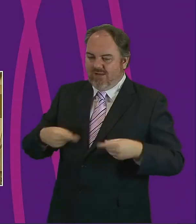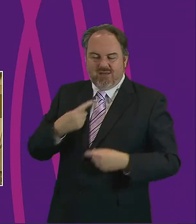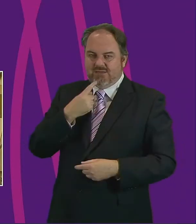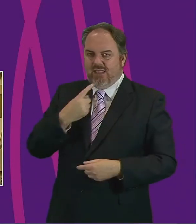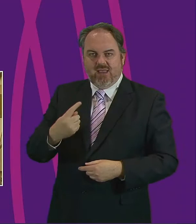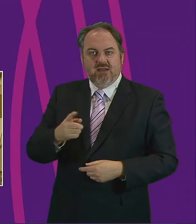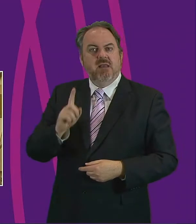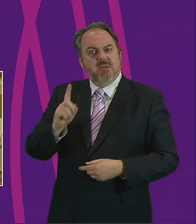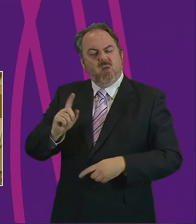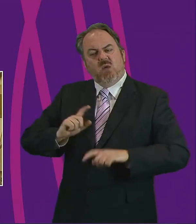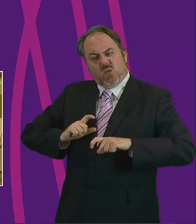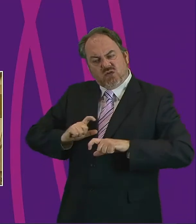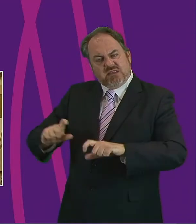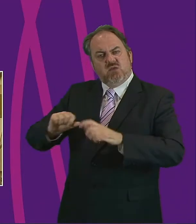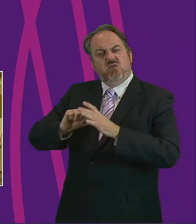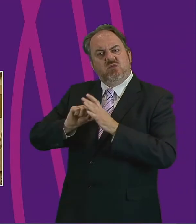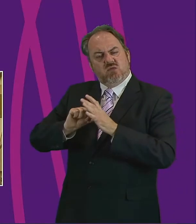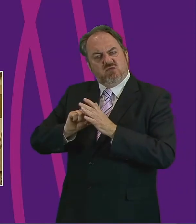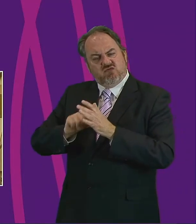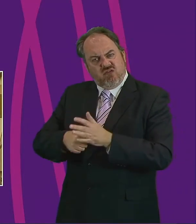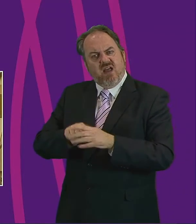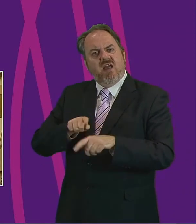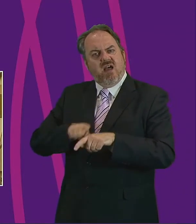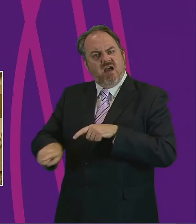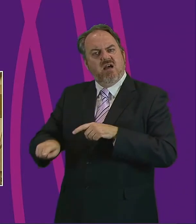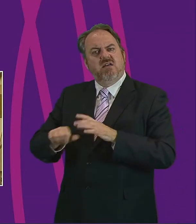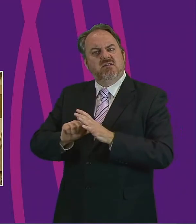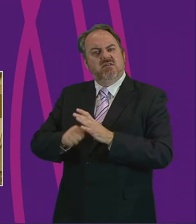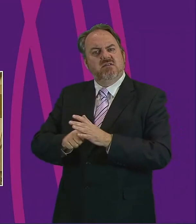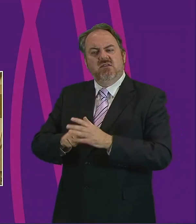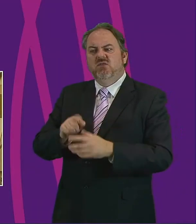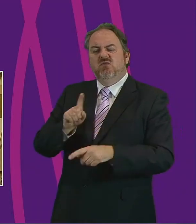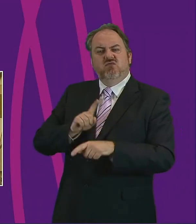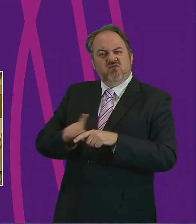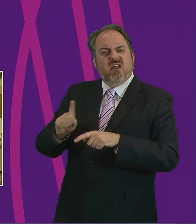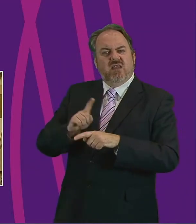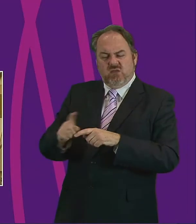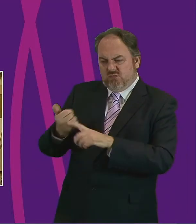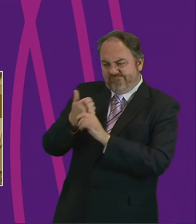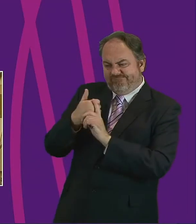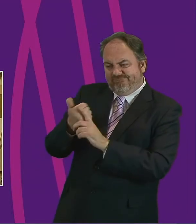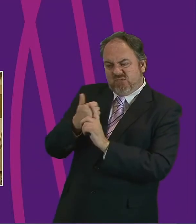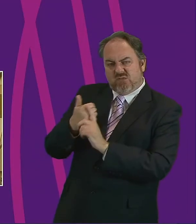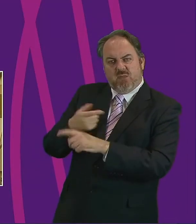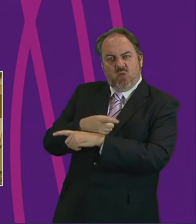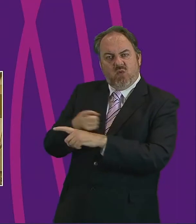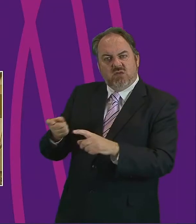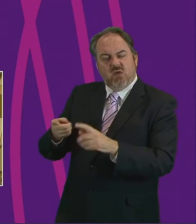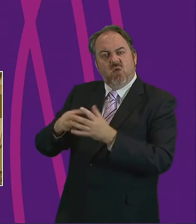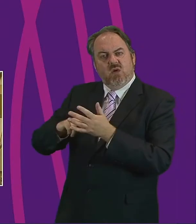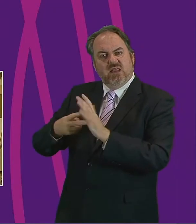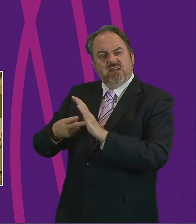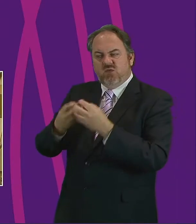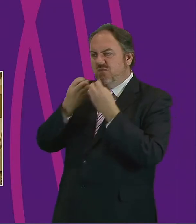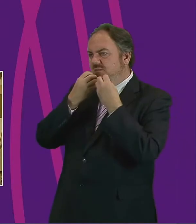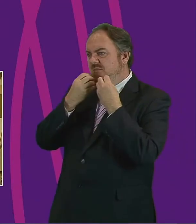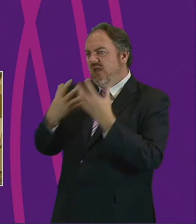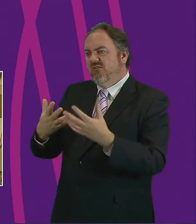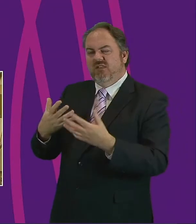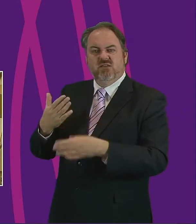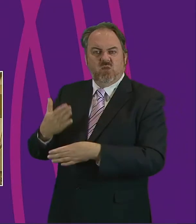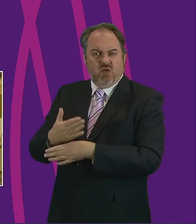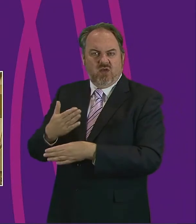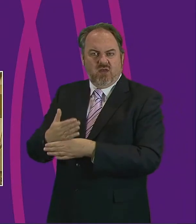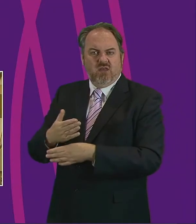we will continue to try to do as much as we can to accommodate organisations that do great work and are